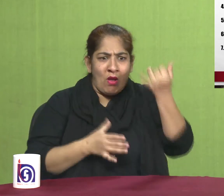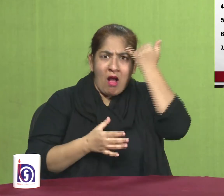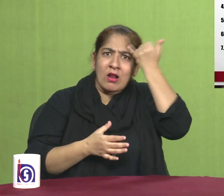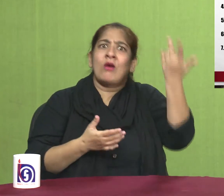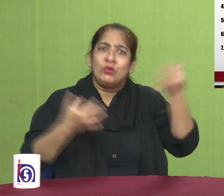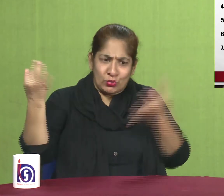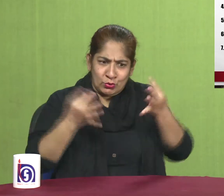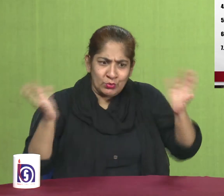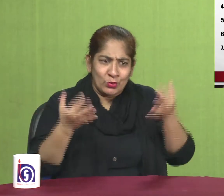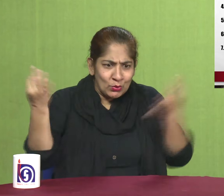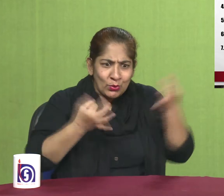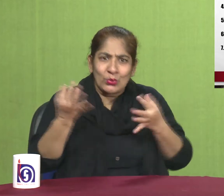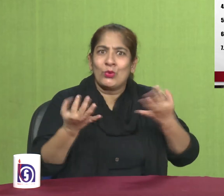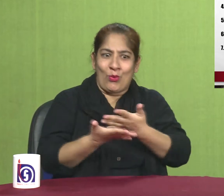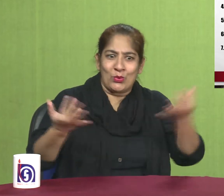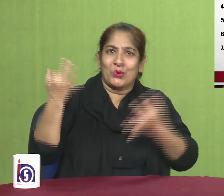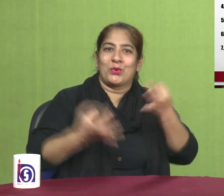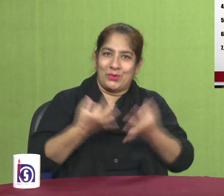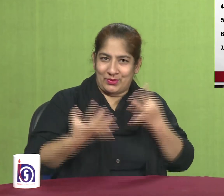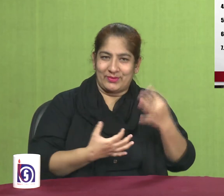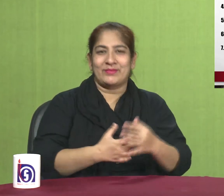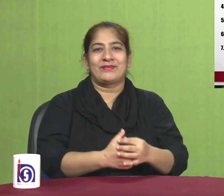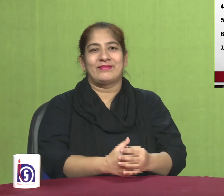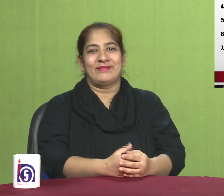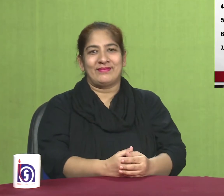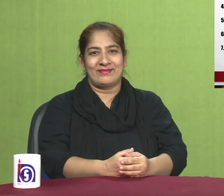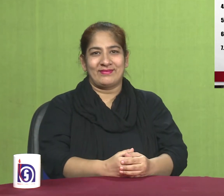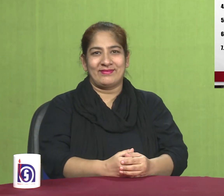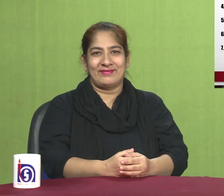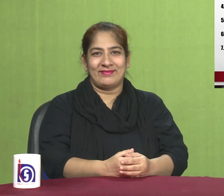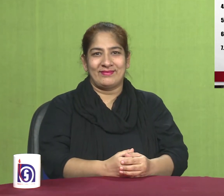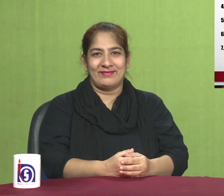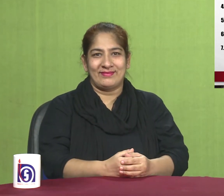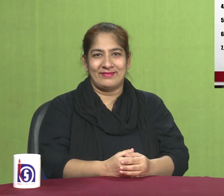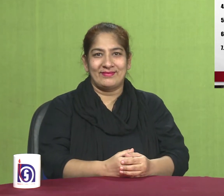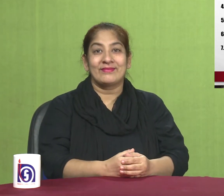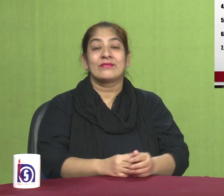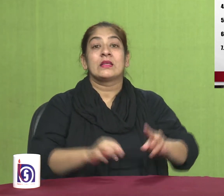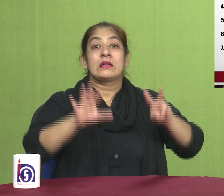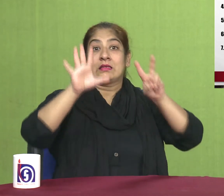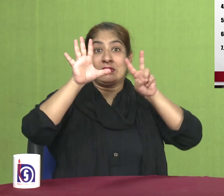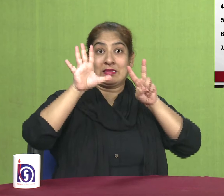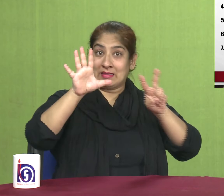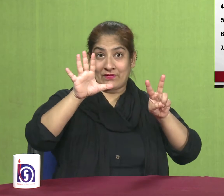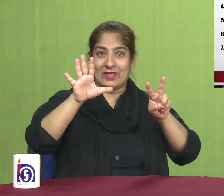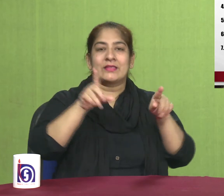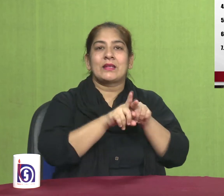The sixth important role is to capture new business opportunities.